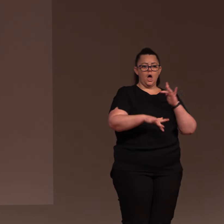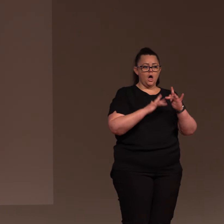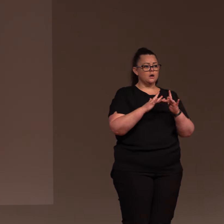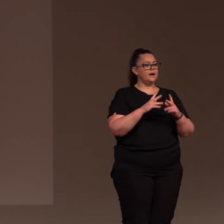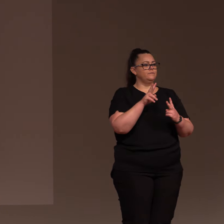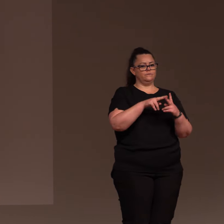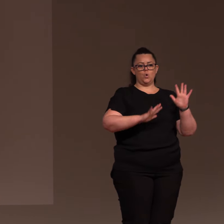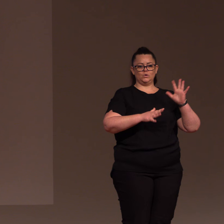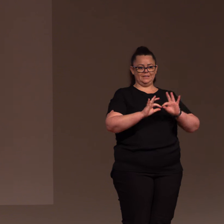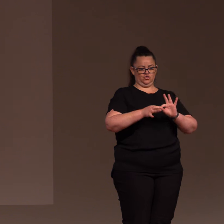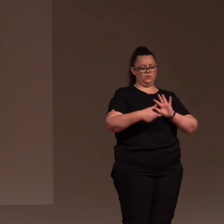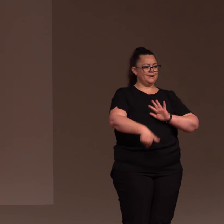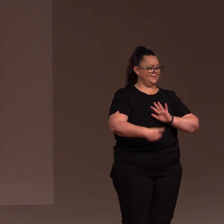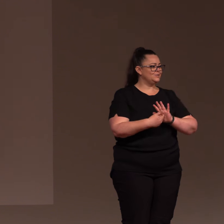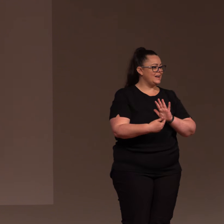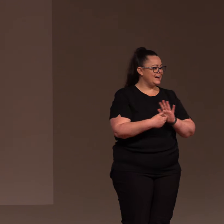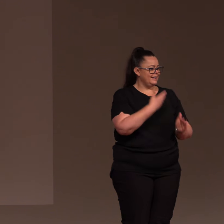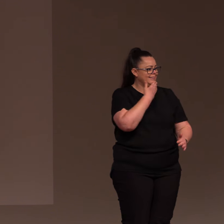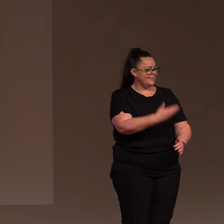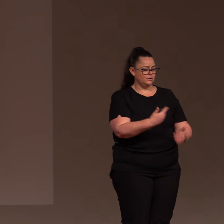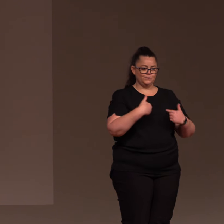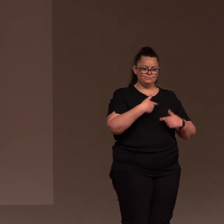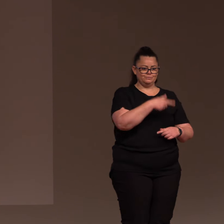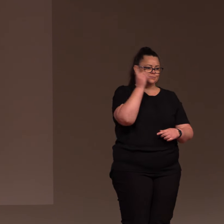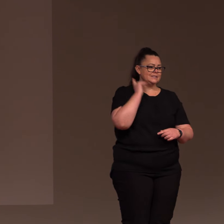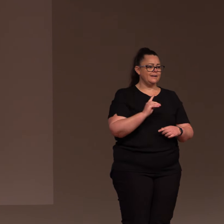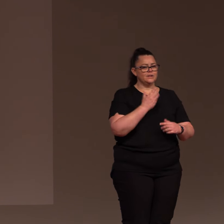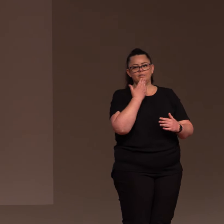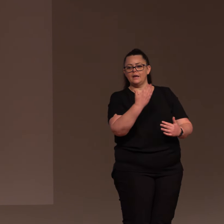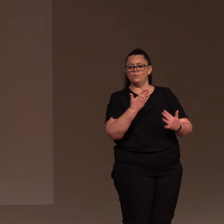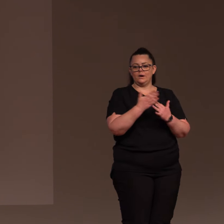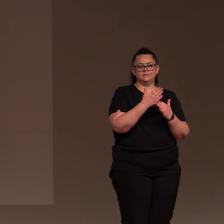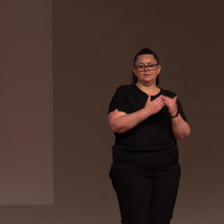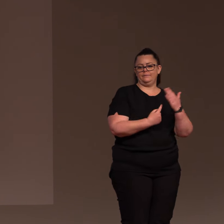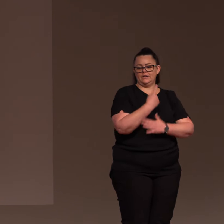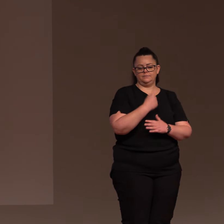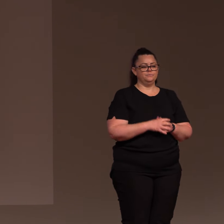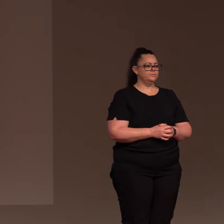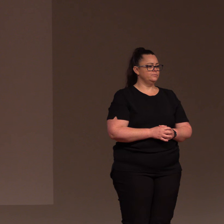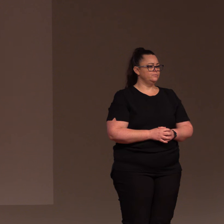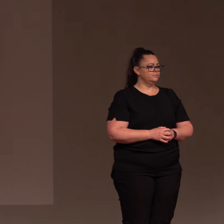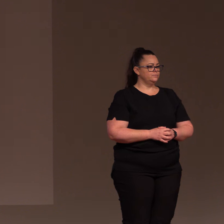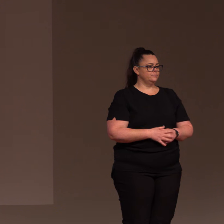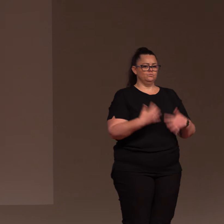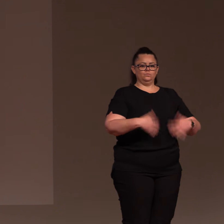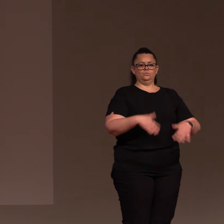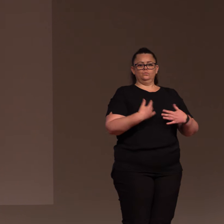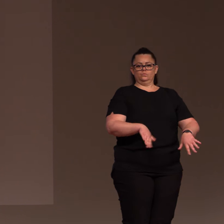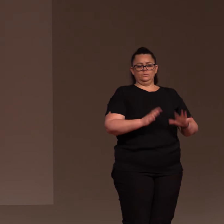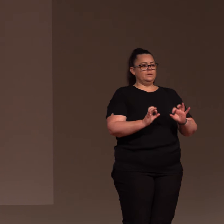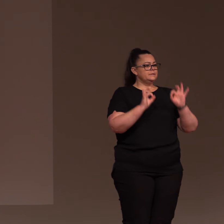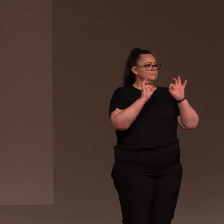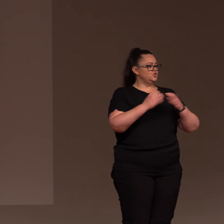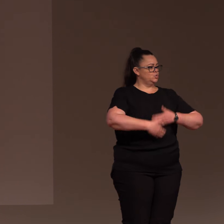interpreters with us today. Thank you so much for making this event accessible for all. This is just such a special day to recognise